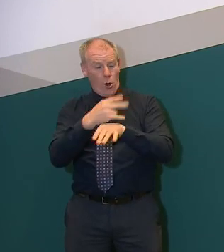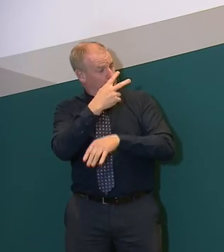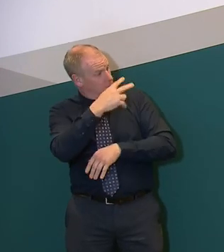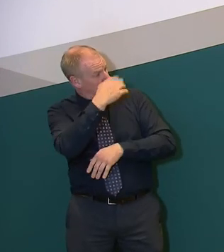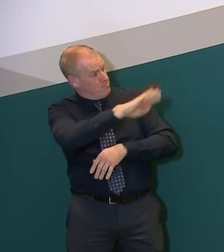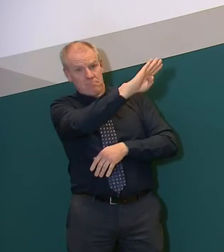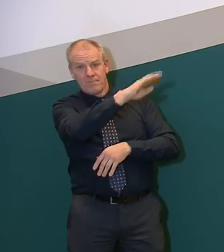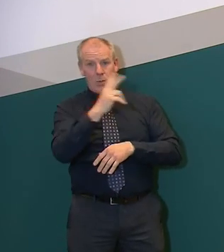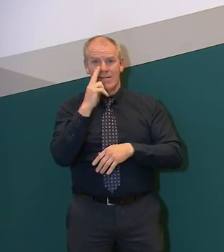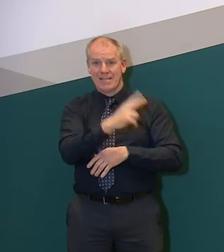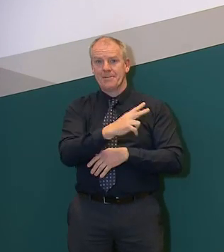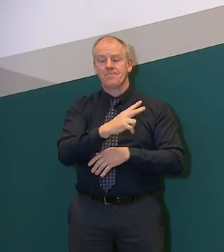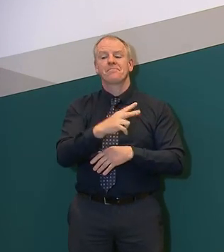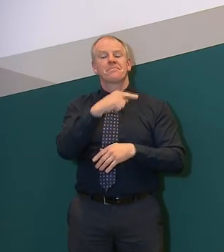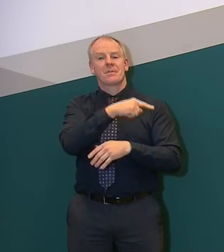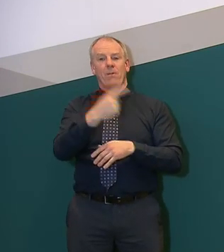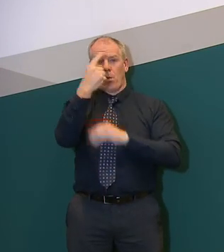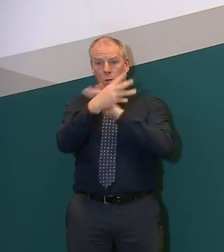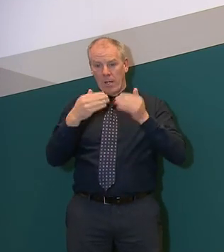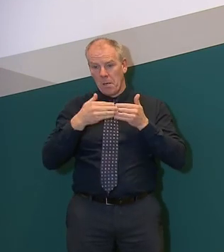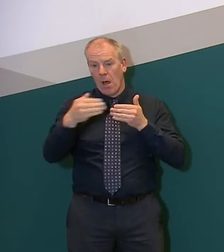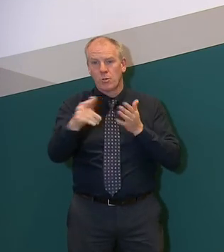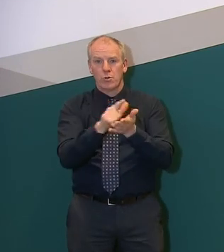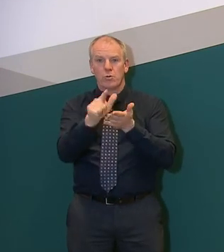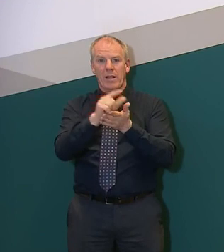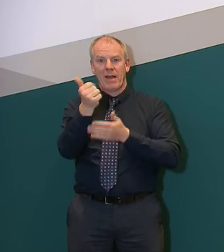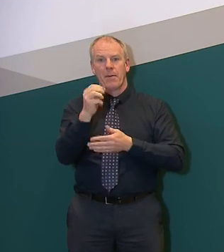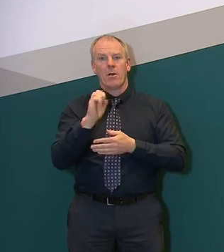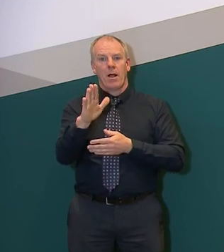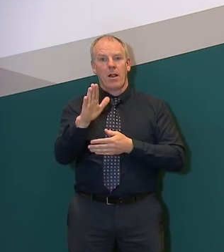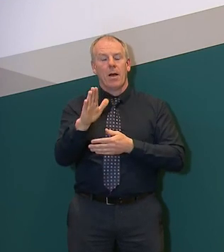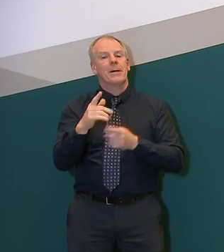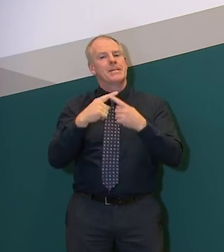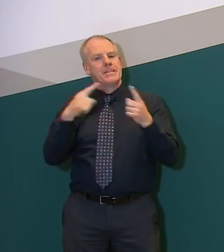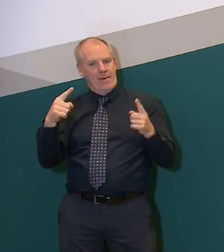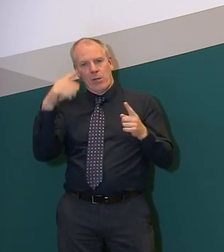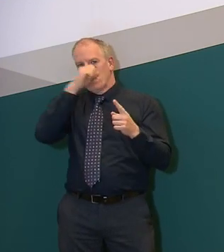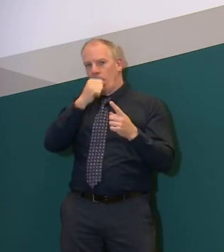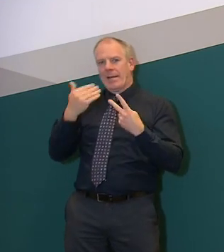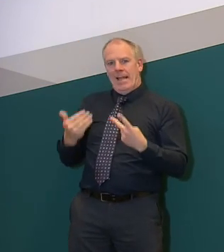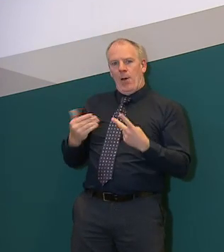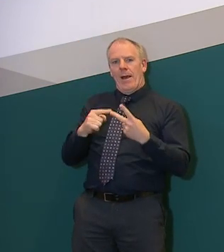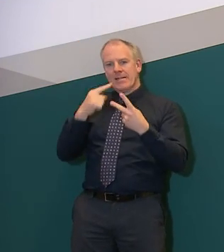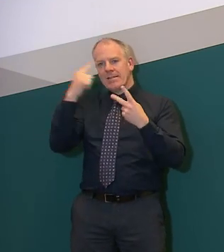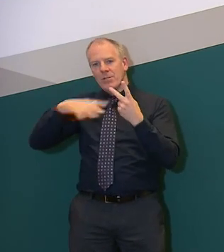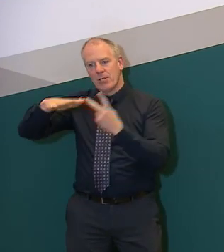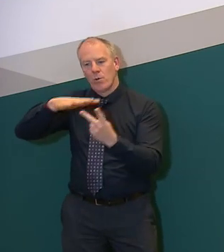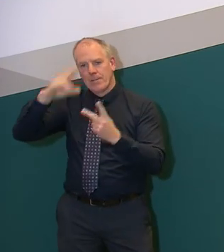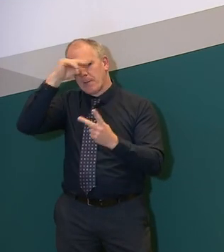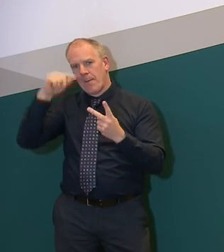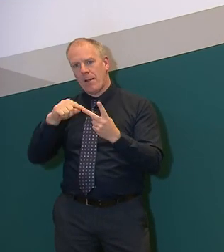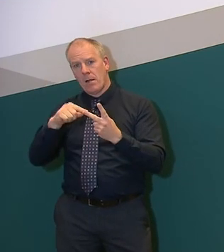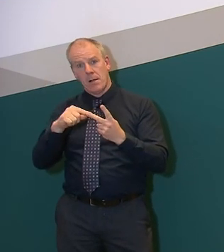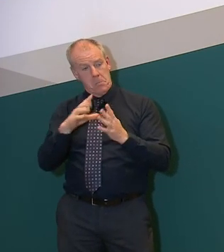next week or so out to the 12th of April, under different assumptions and different scenarios. And the model